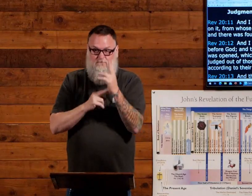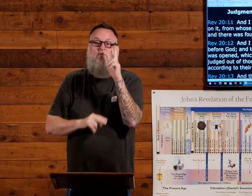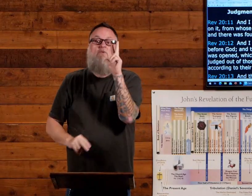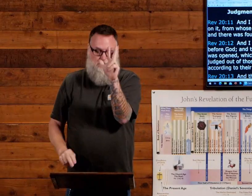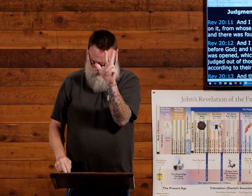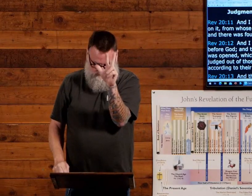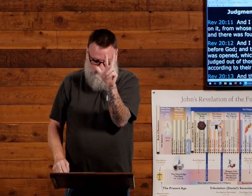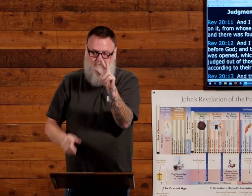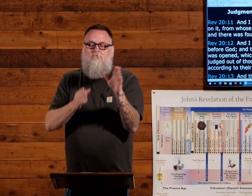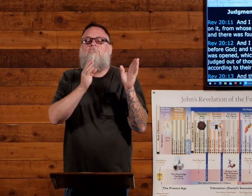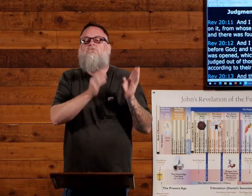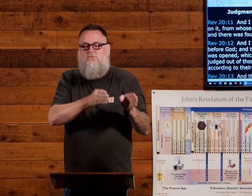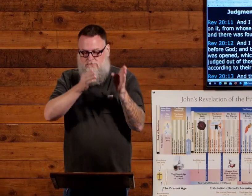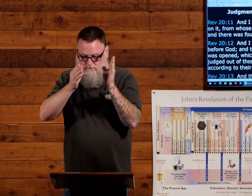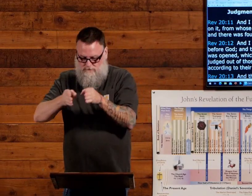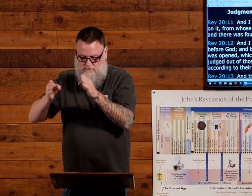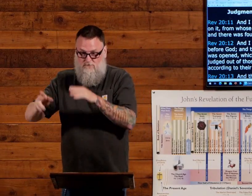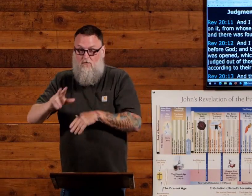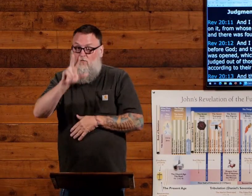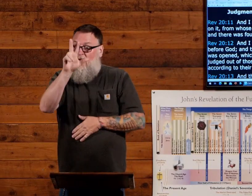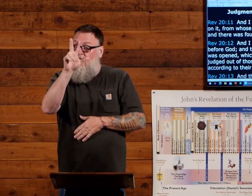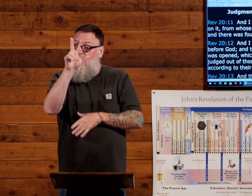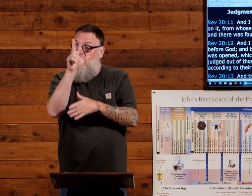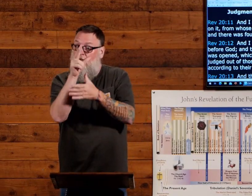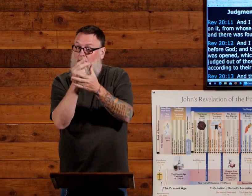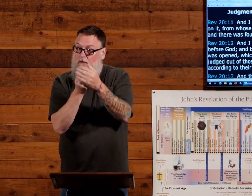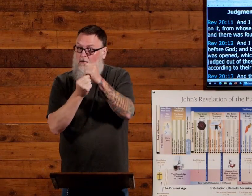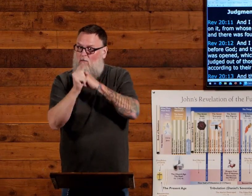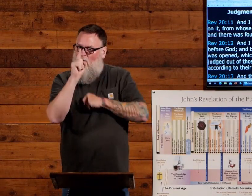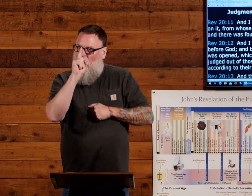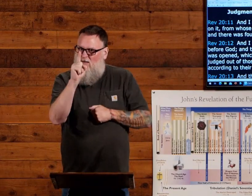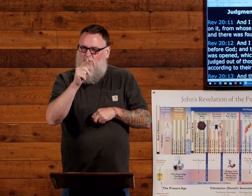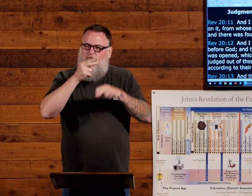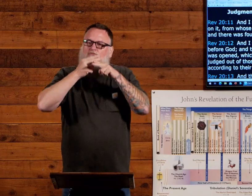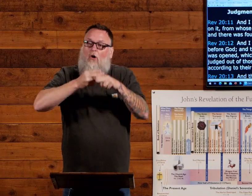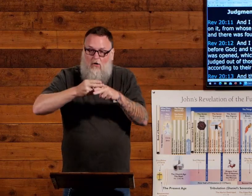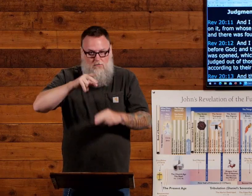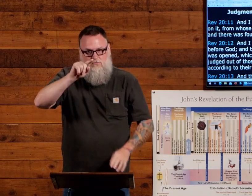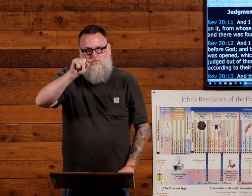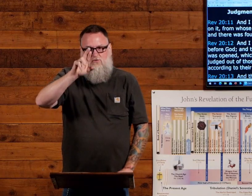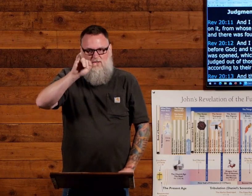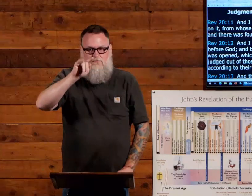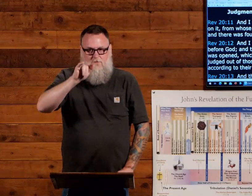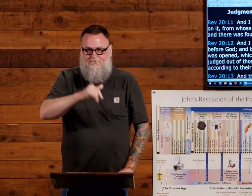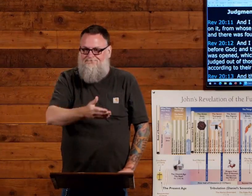Hopefully that clarifies it. Three persons, one God, called the Trinity.